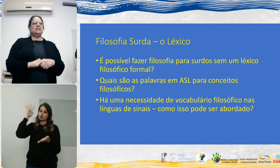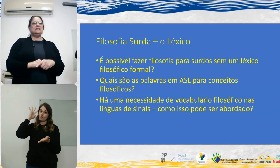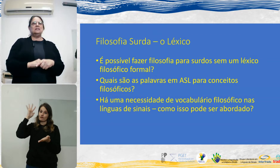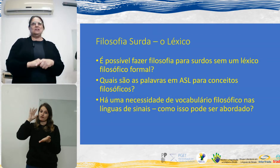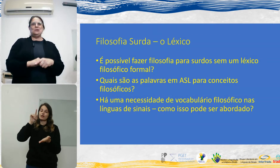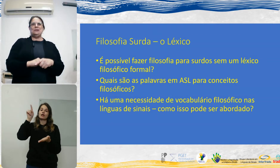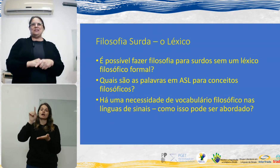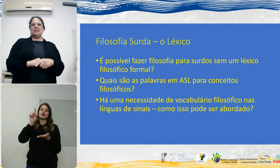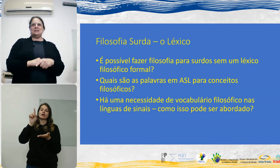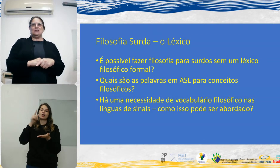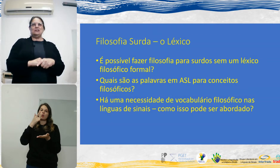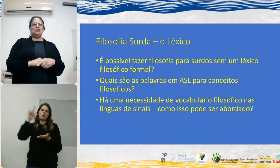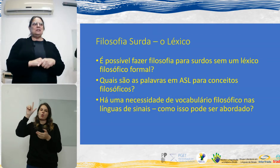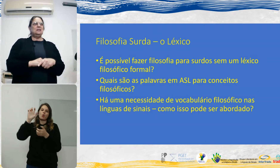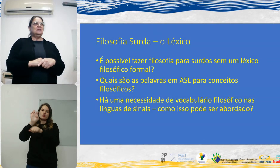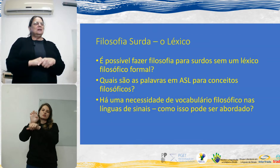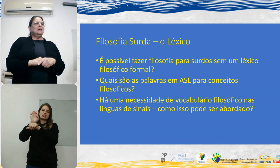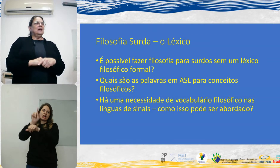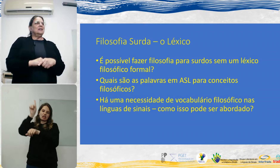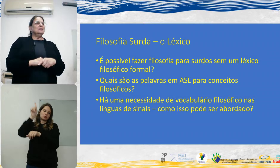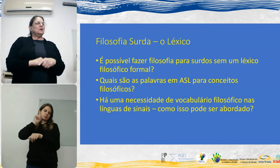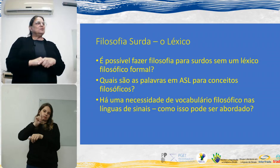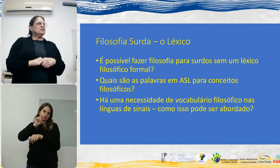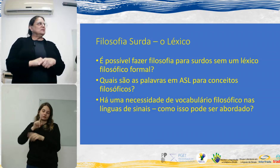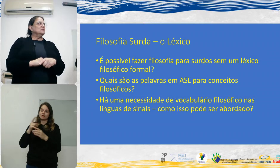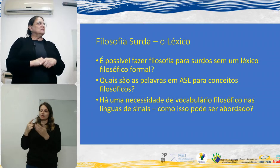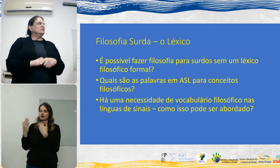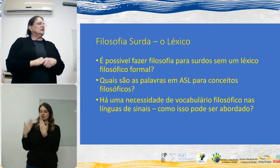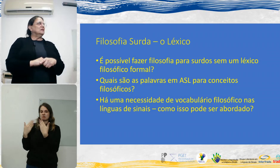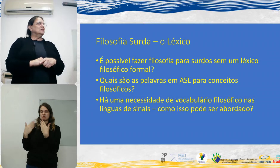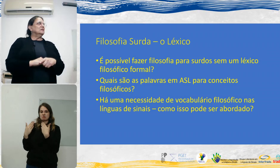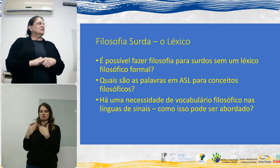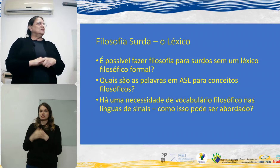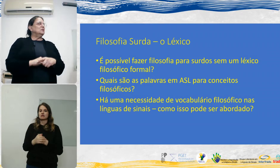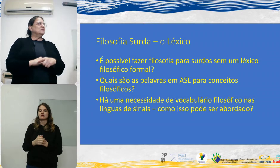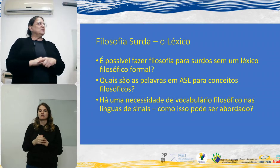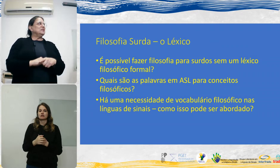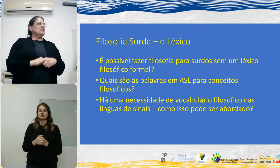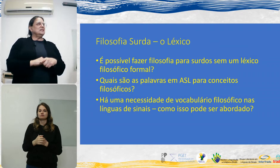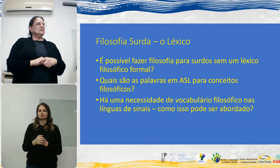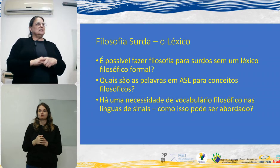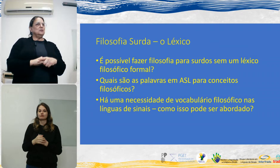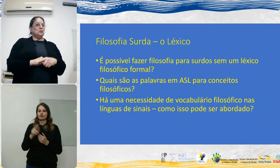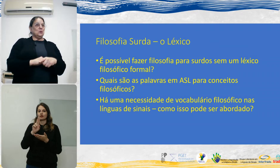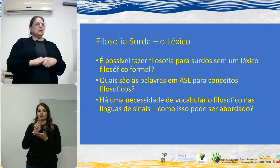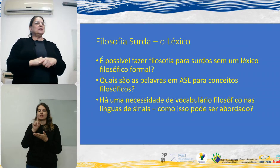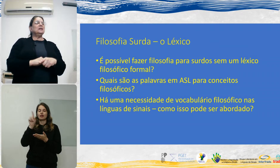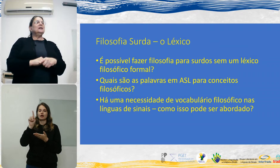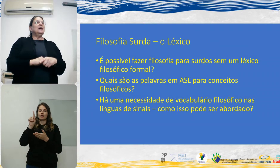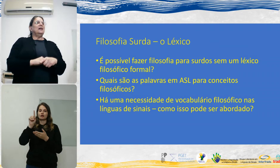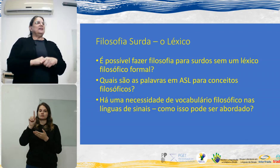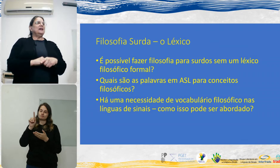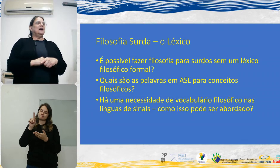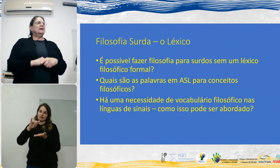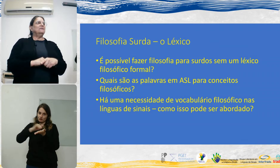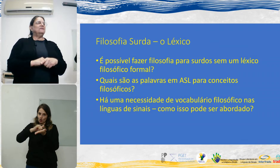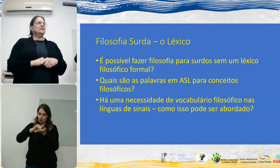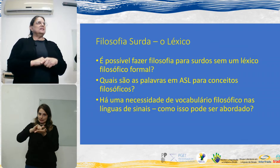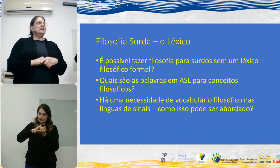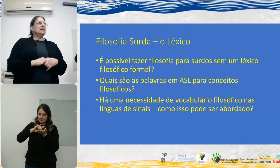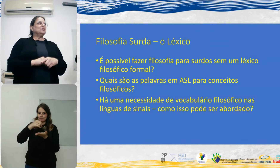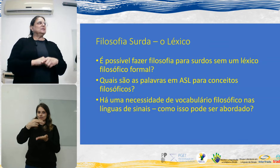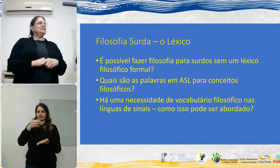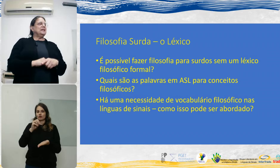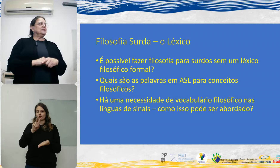Rochester Institute of Technology, and Rochester University is in New York, and they have